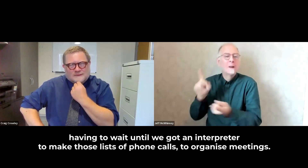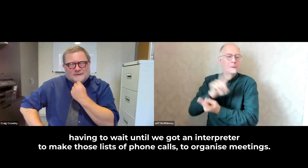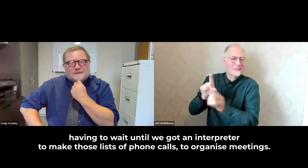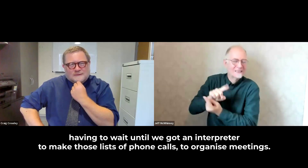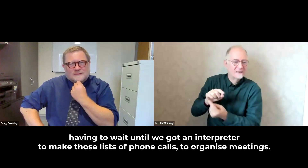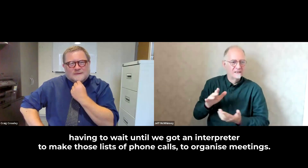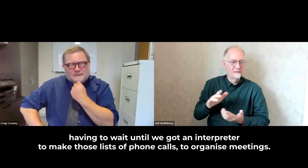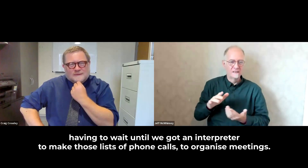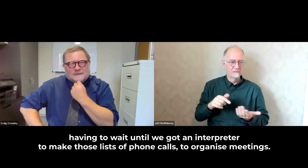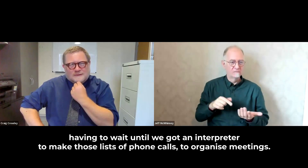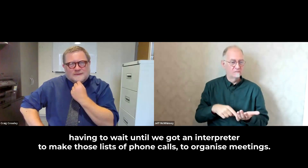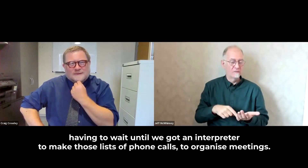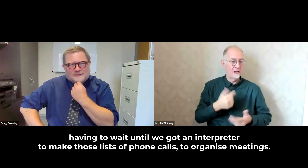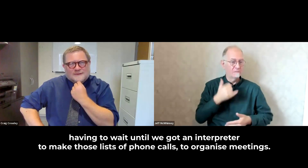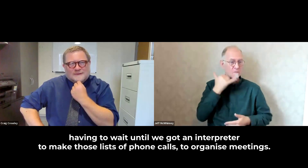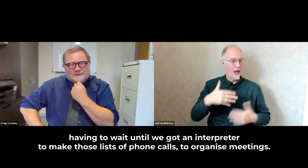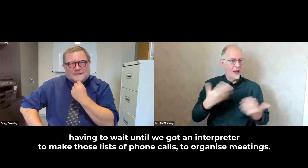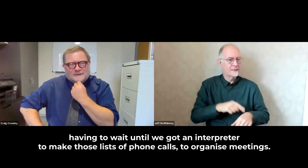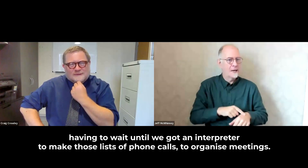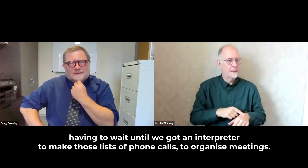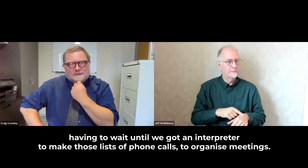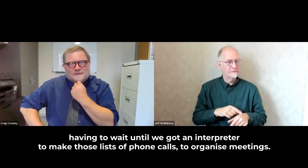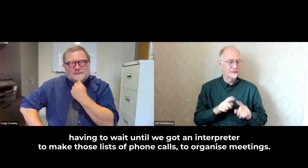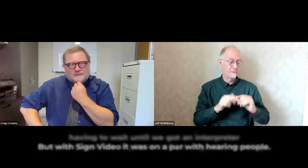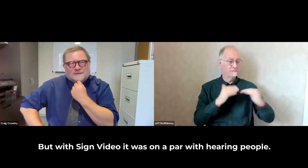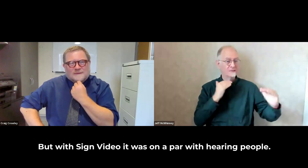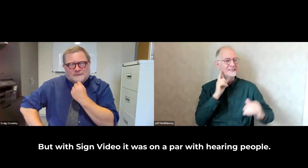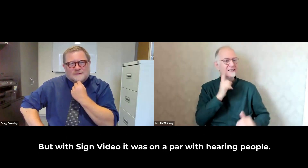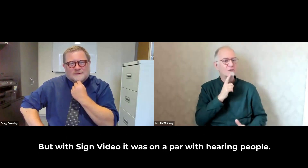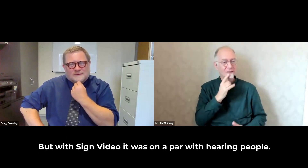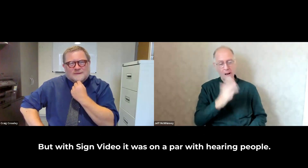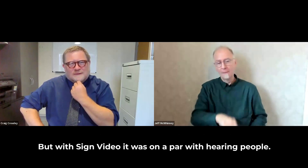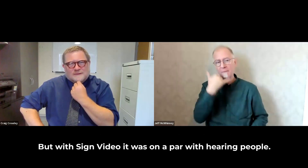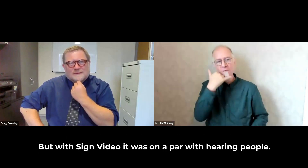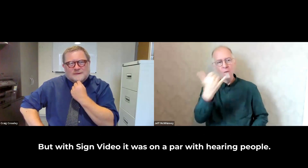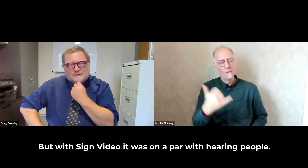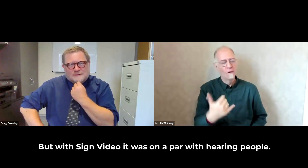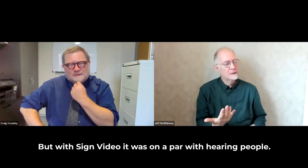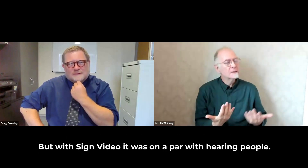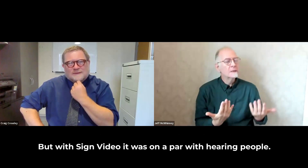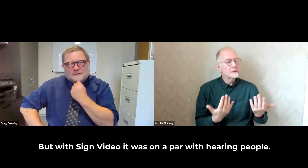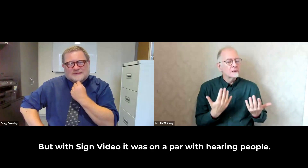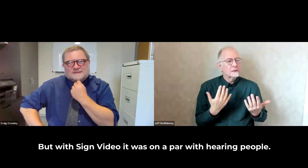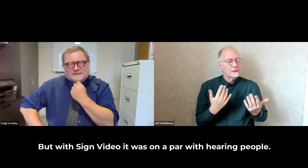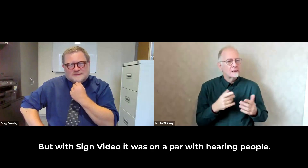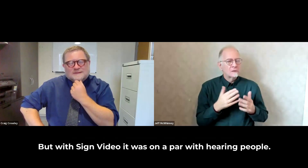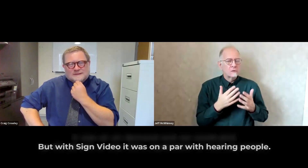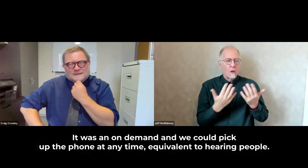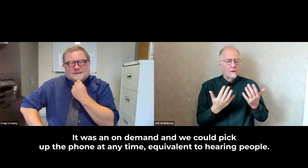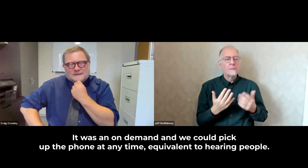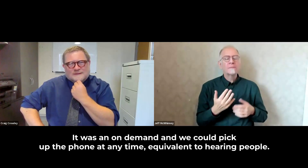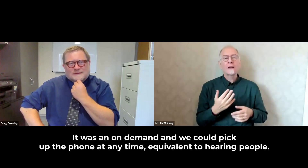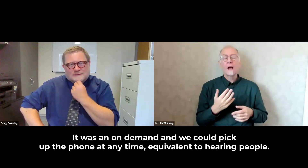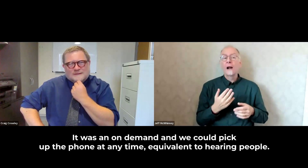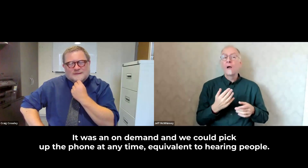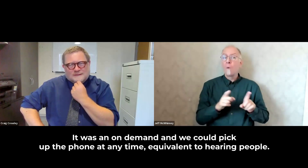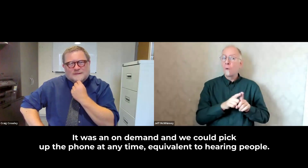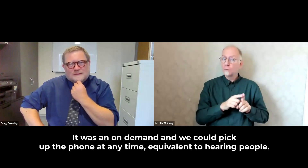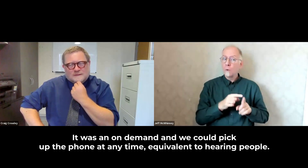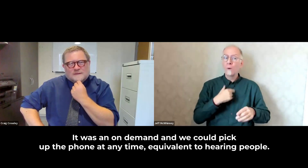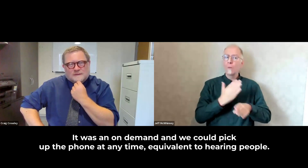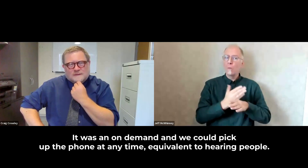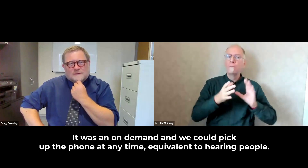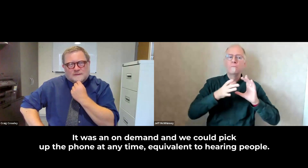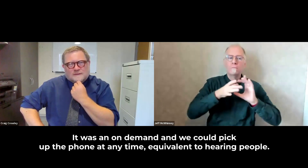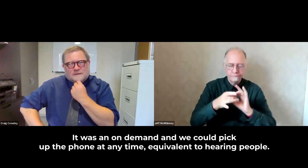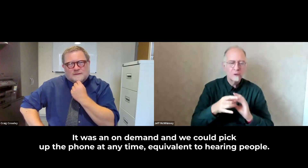those lists of phone calls to organize meetings. But with Sign Video, it was on par with hearing people. It was an on-demand, and